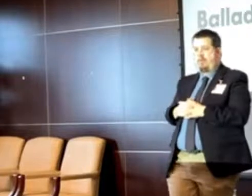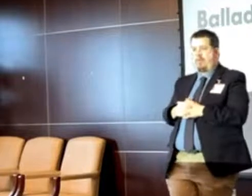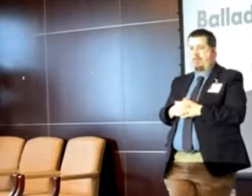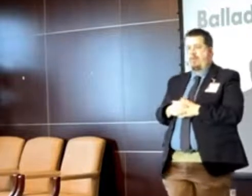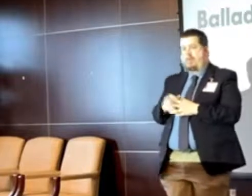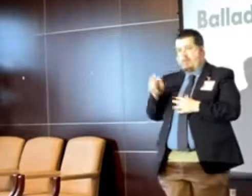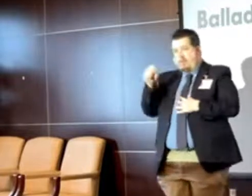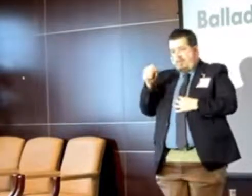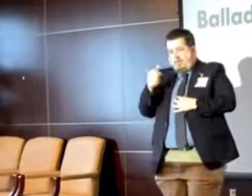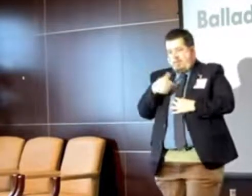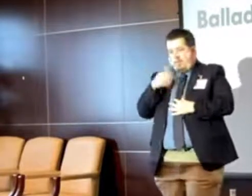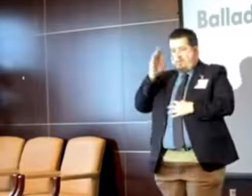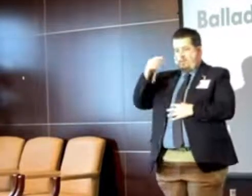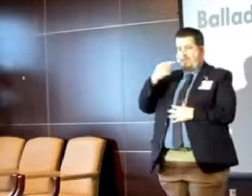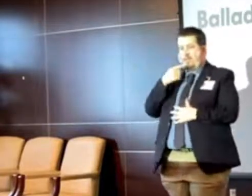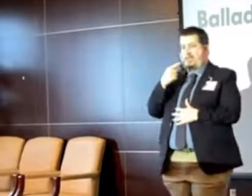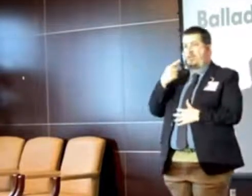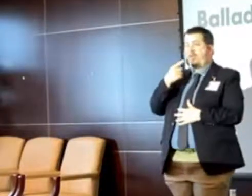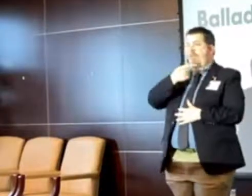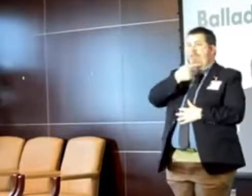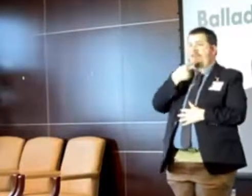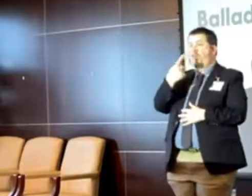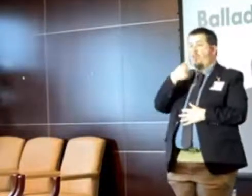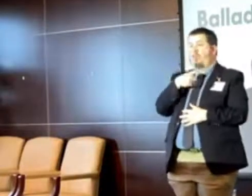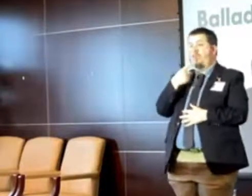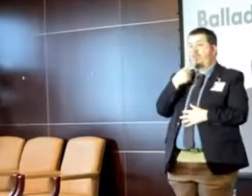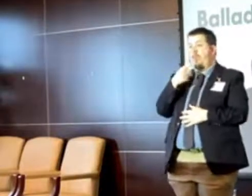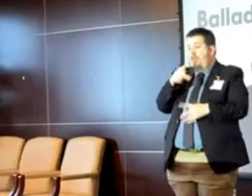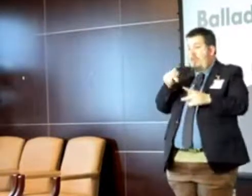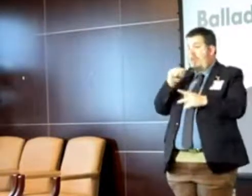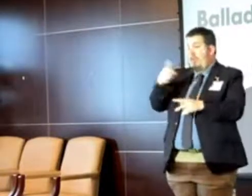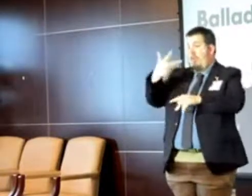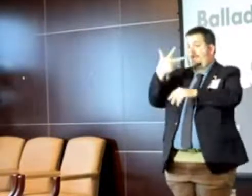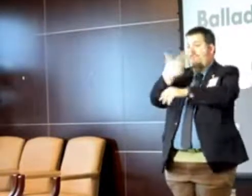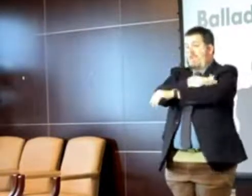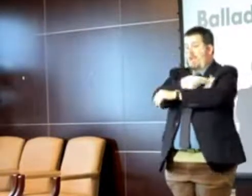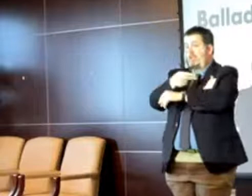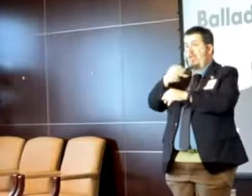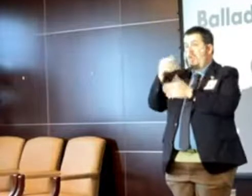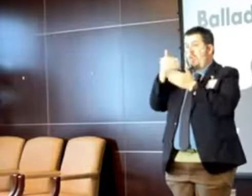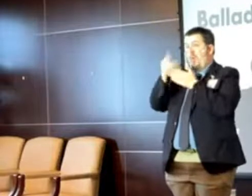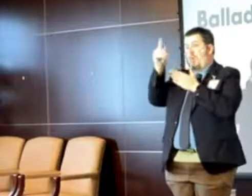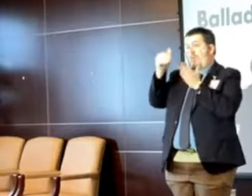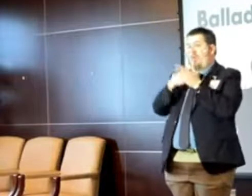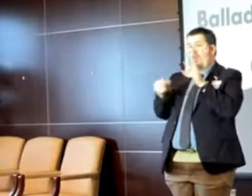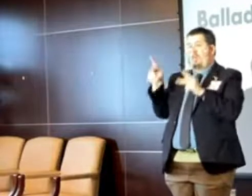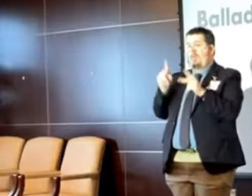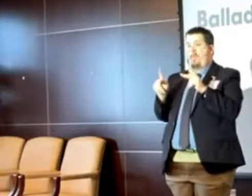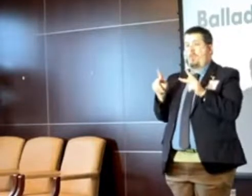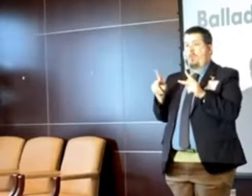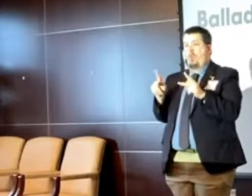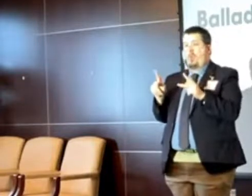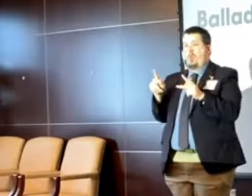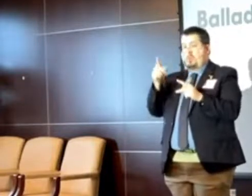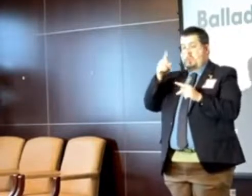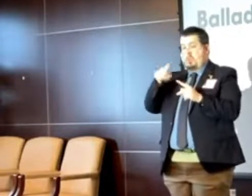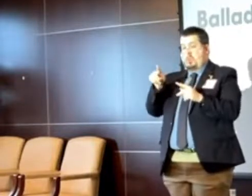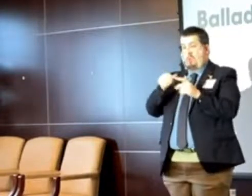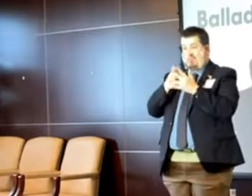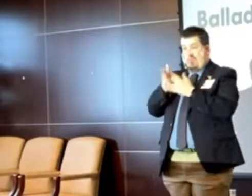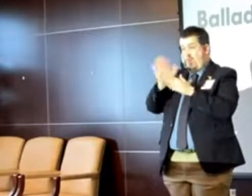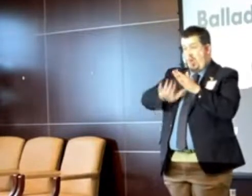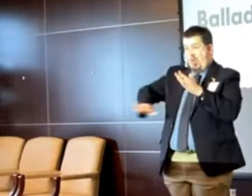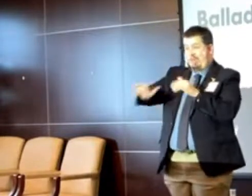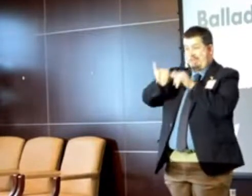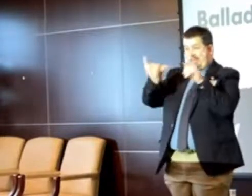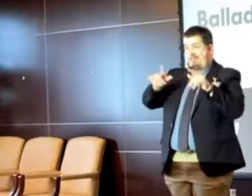Yeah, I would say that the question was that those who are not vaccinated, the nearly 1,000 people, are those spread throughout the